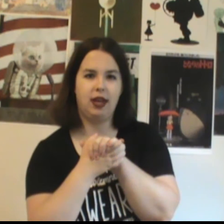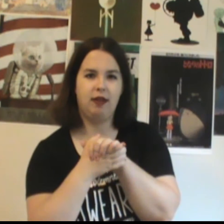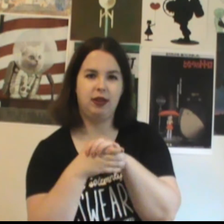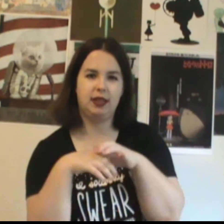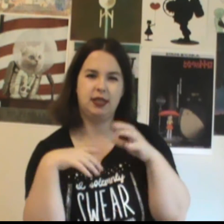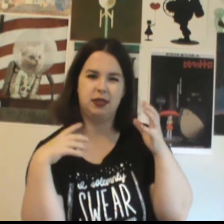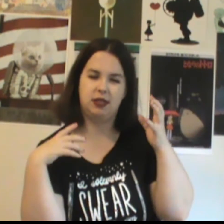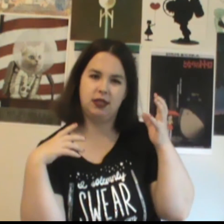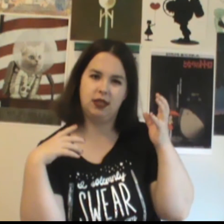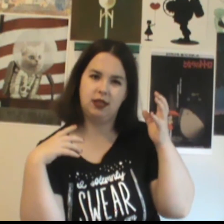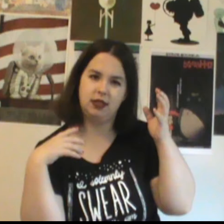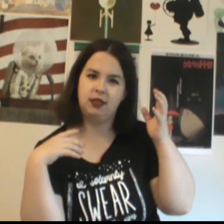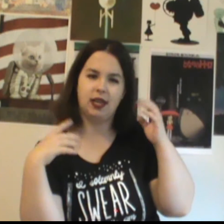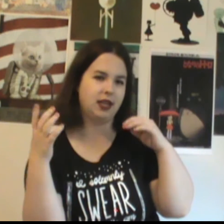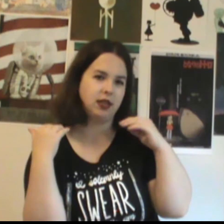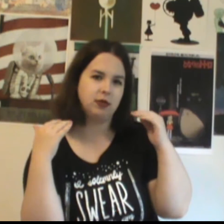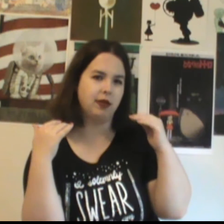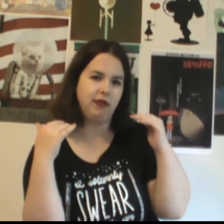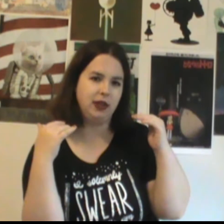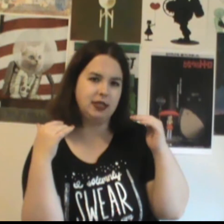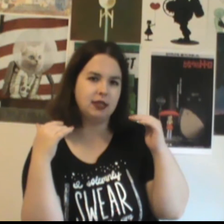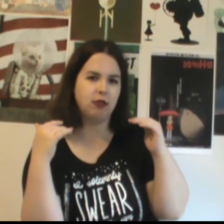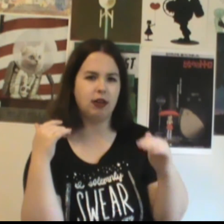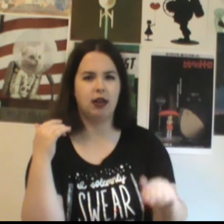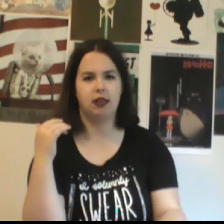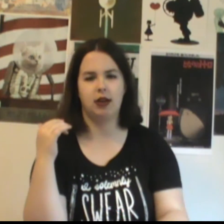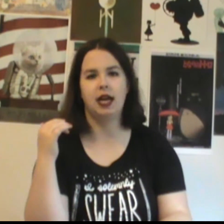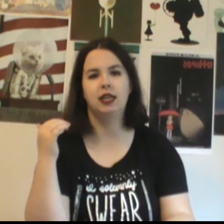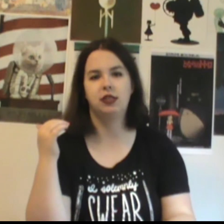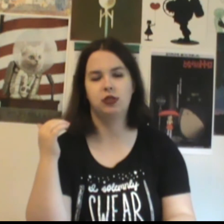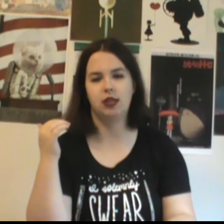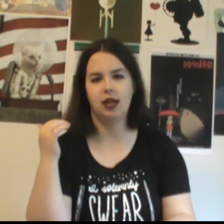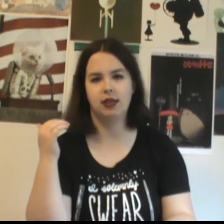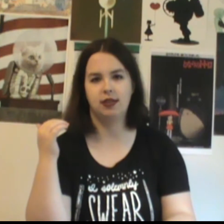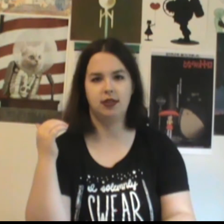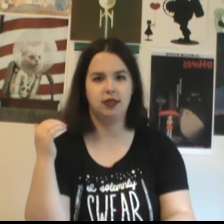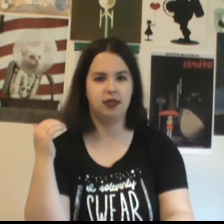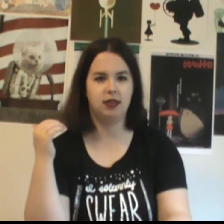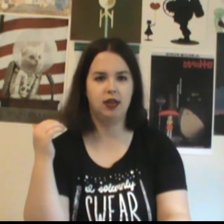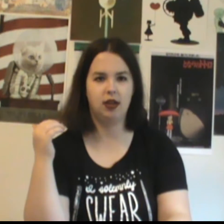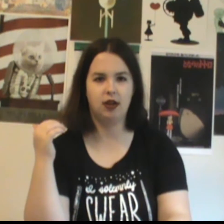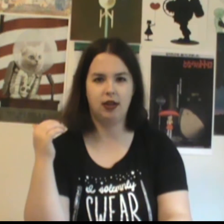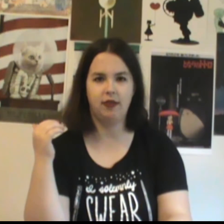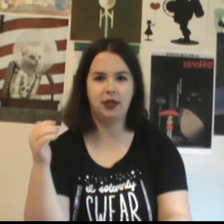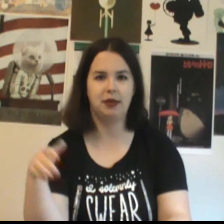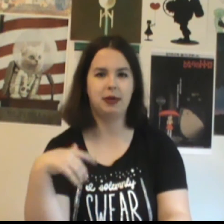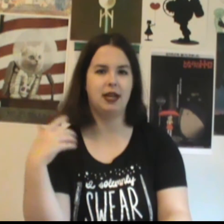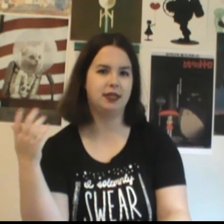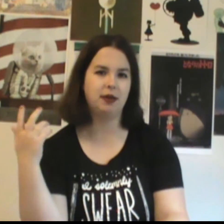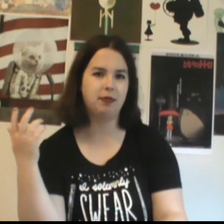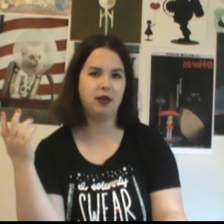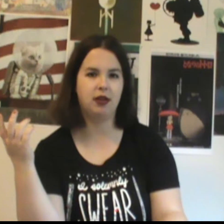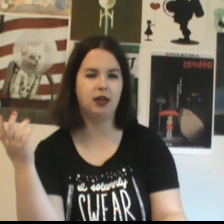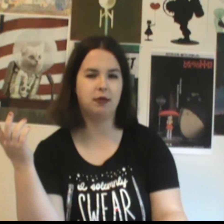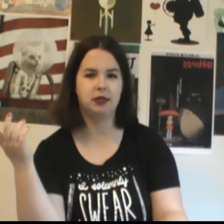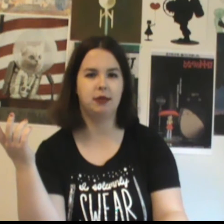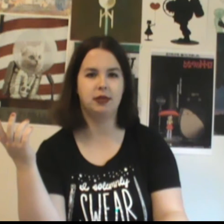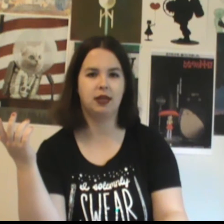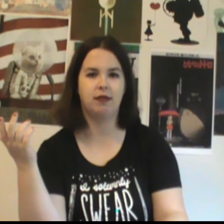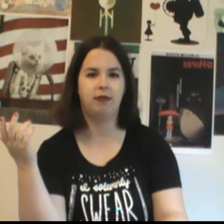have like these psychic sort of voices going on in their heads that are giving them heads up. It almost seems like of